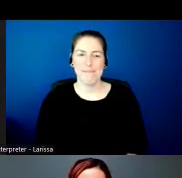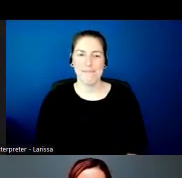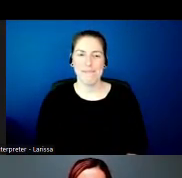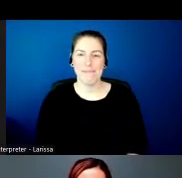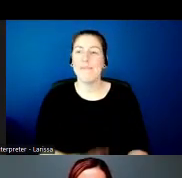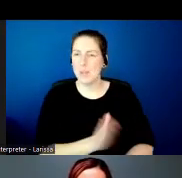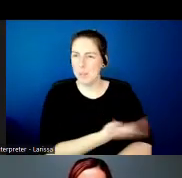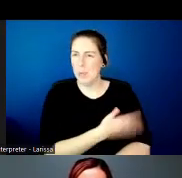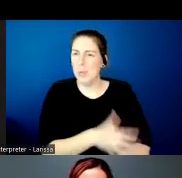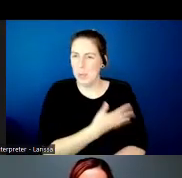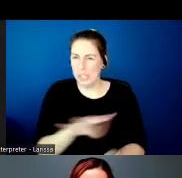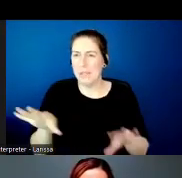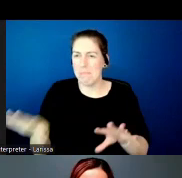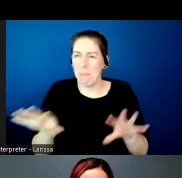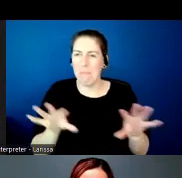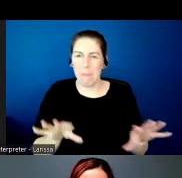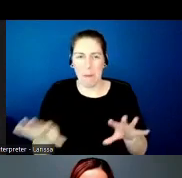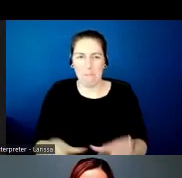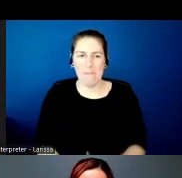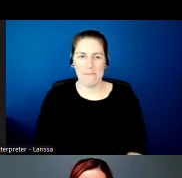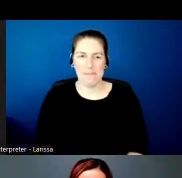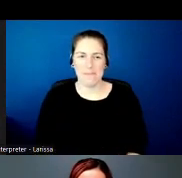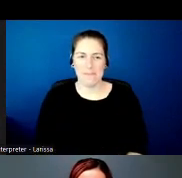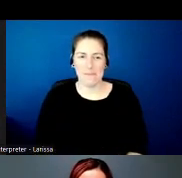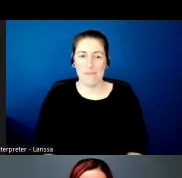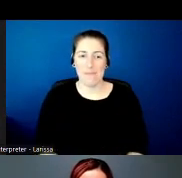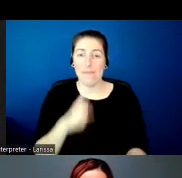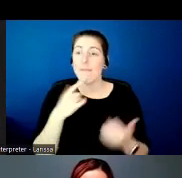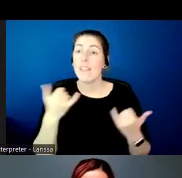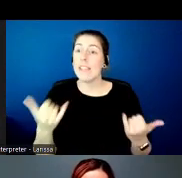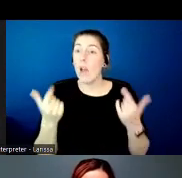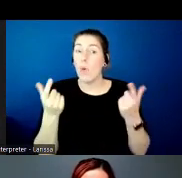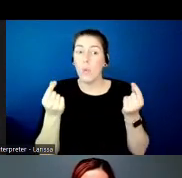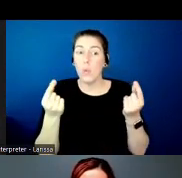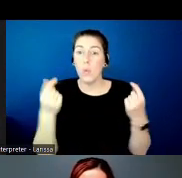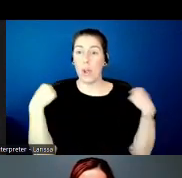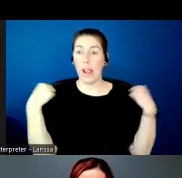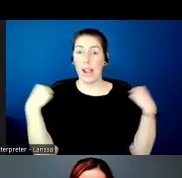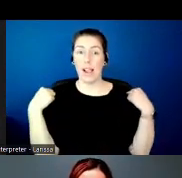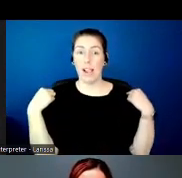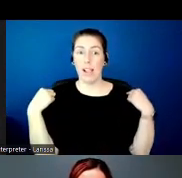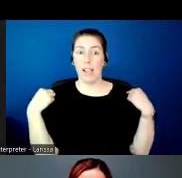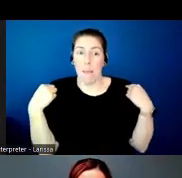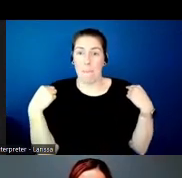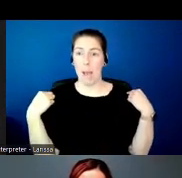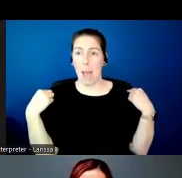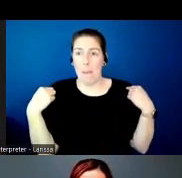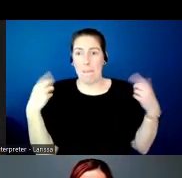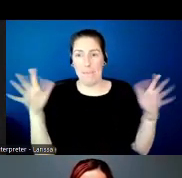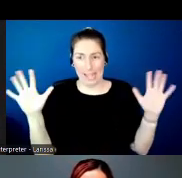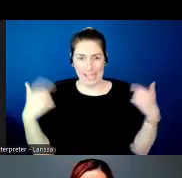So at this moment, we're just going to move our shoulders and go up, down.